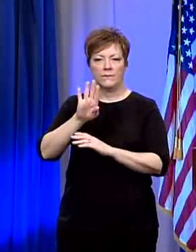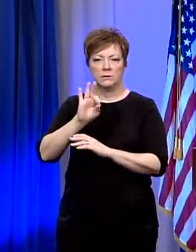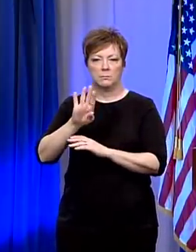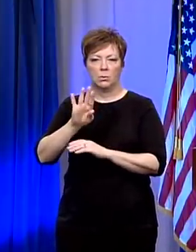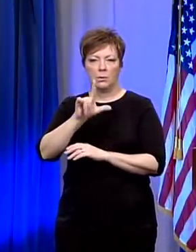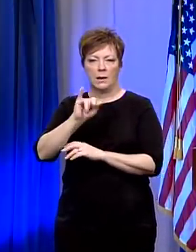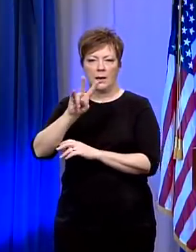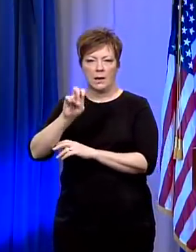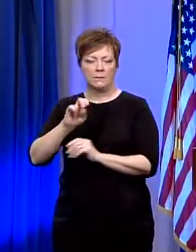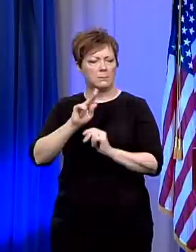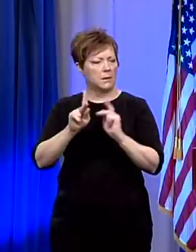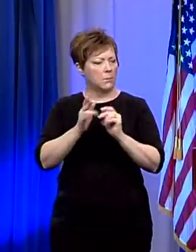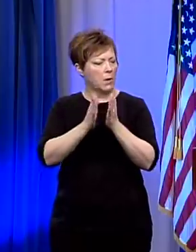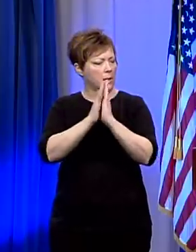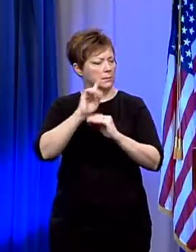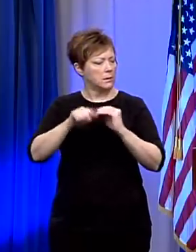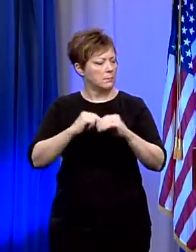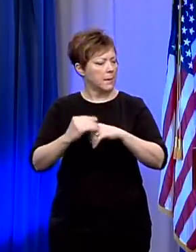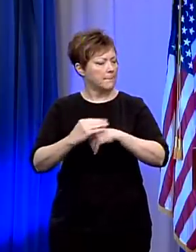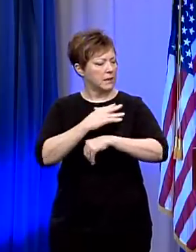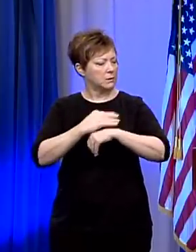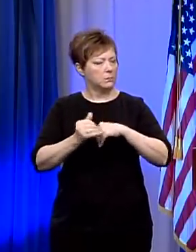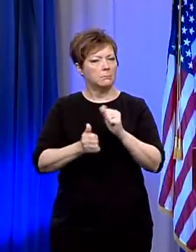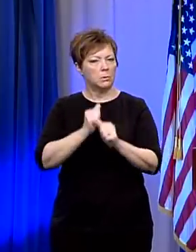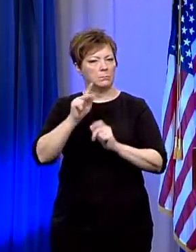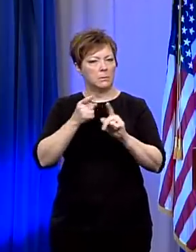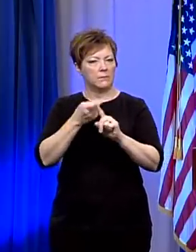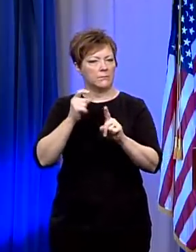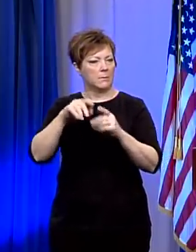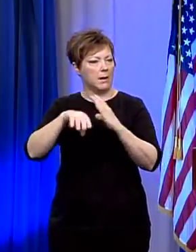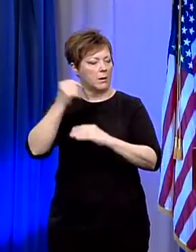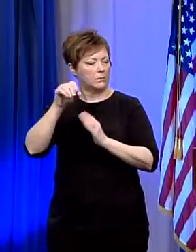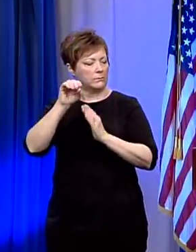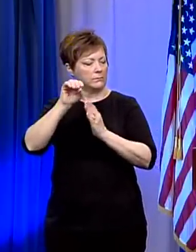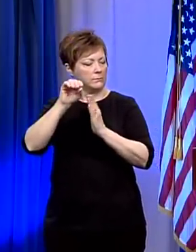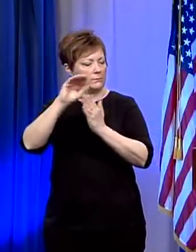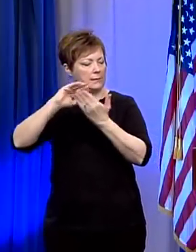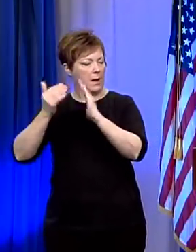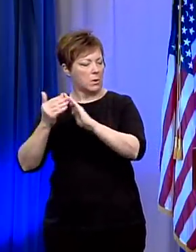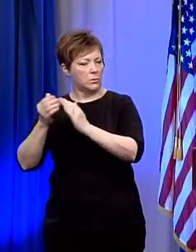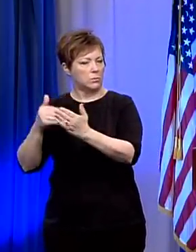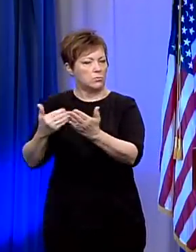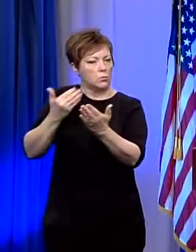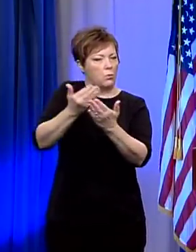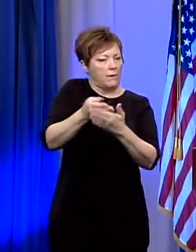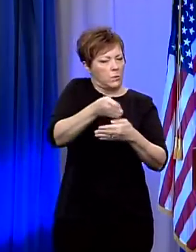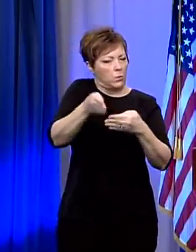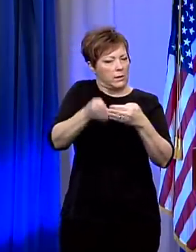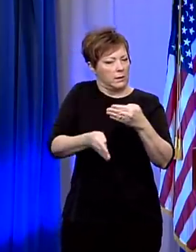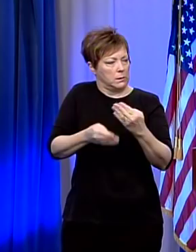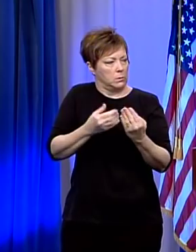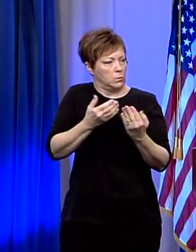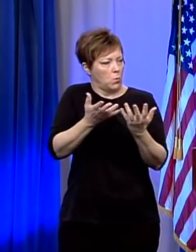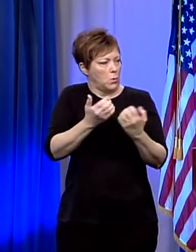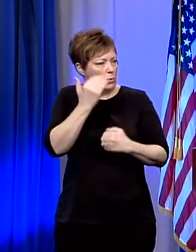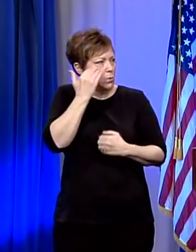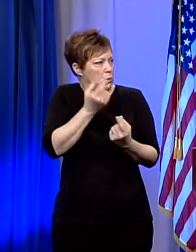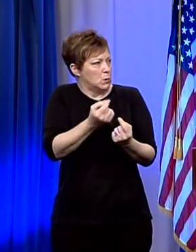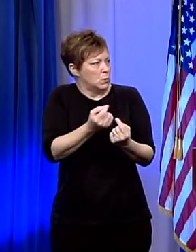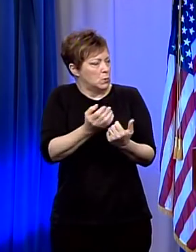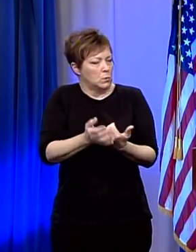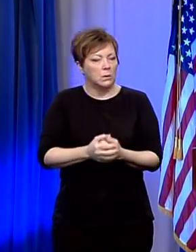asking about beaches, mostly people from out of town that are coming and arriving this weekend, and they want to know what to do.